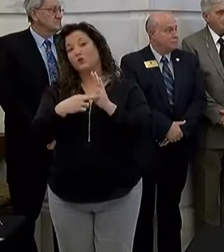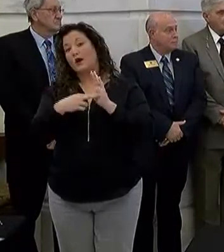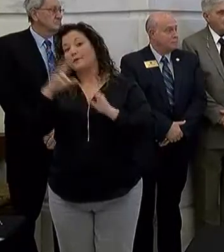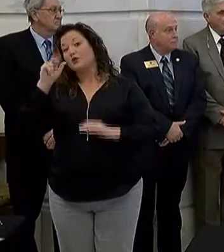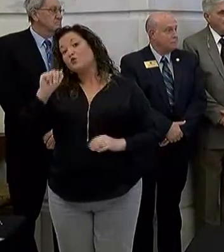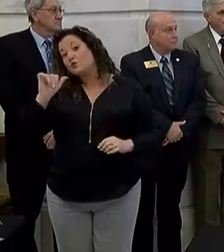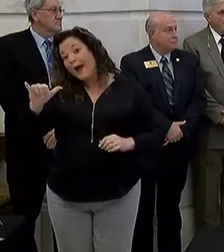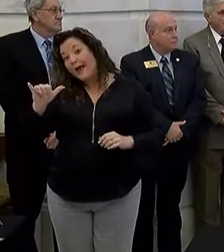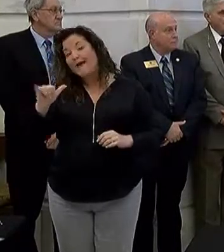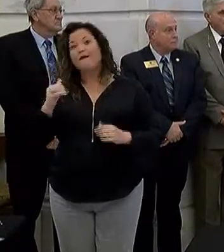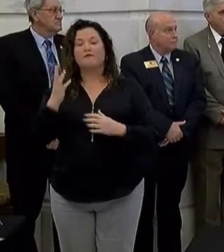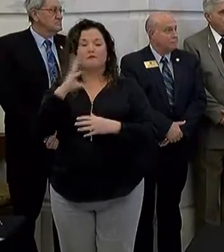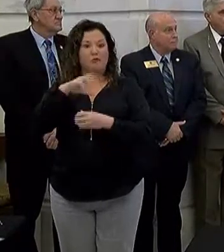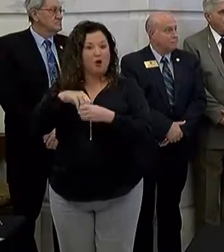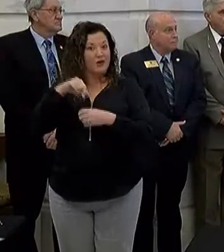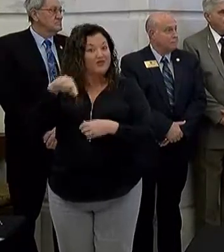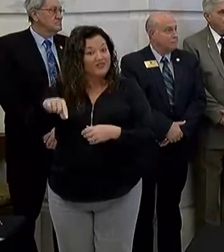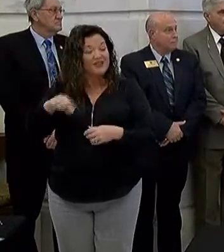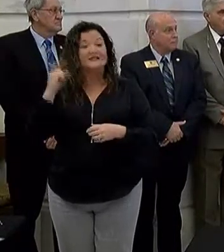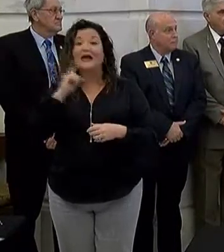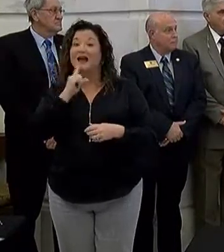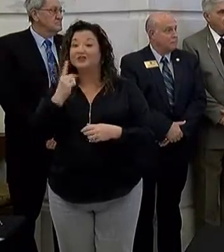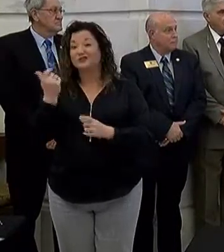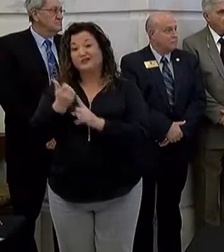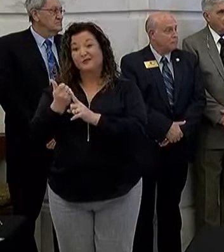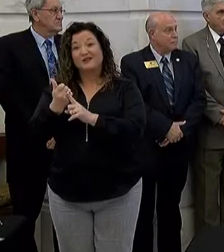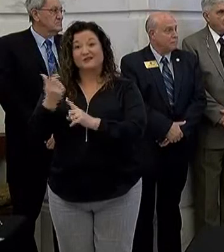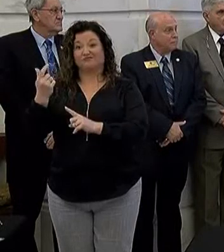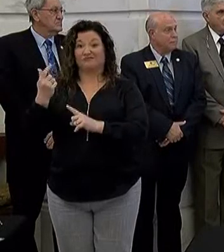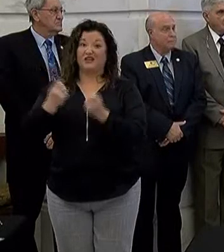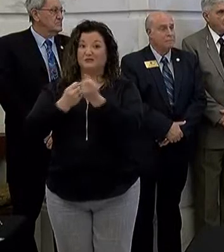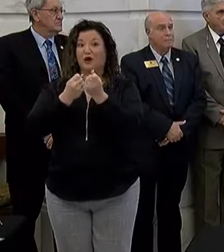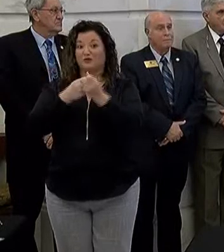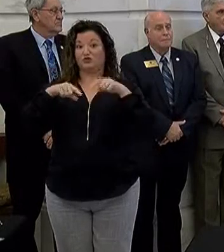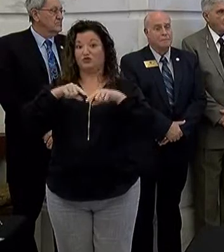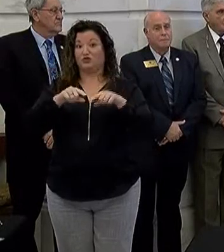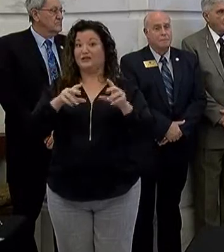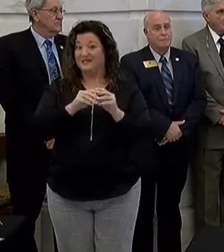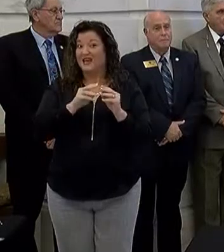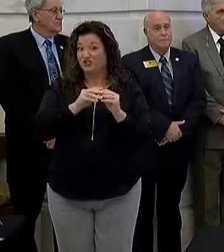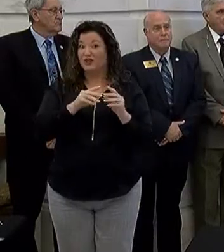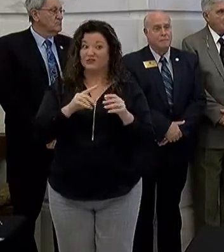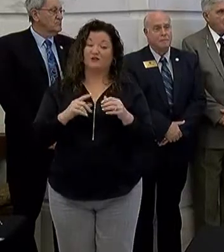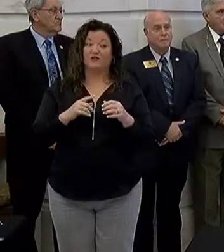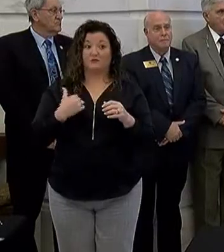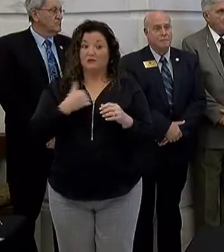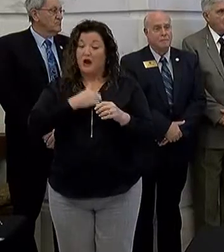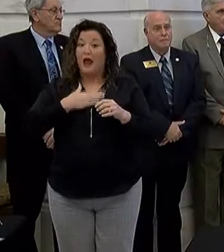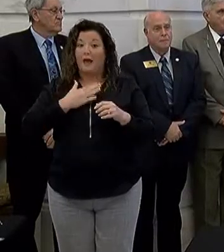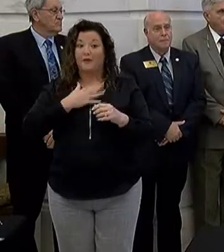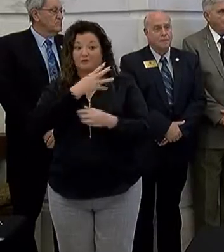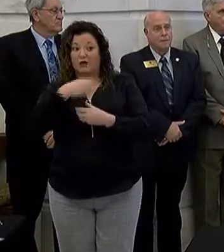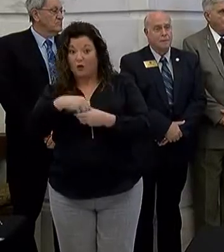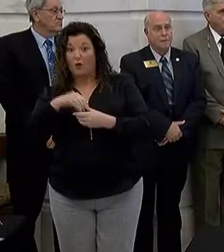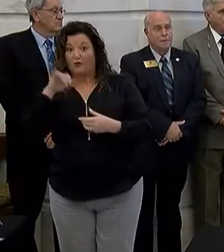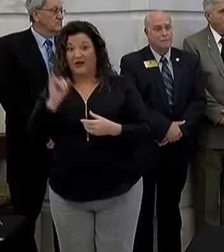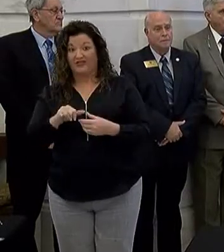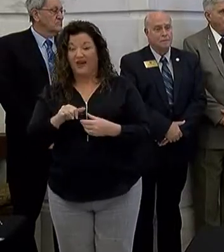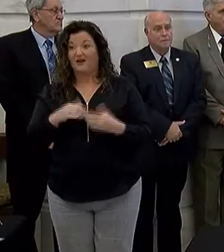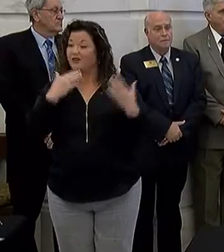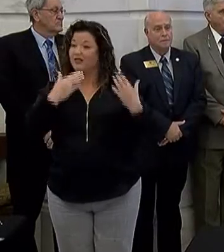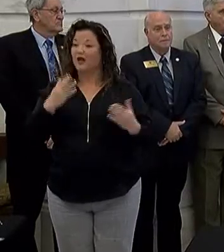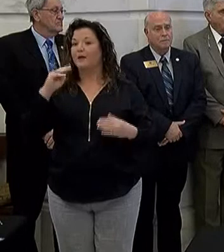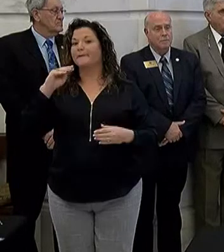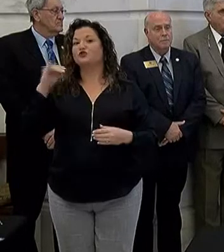had part of this was actually something he sponsored back during session. We were glad we were able to incorporate that in. Thank